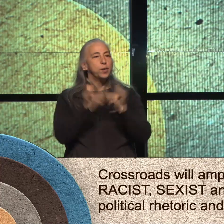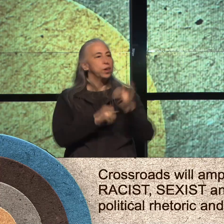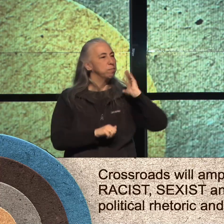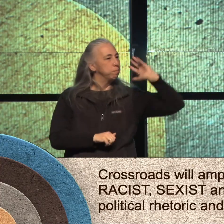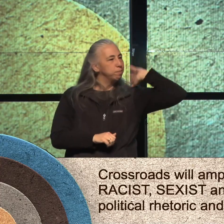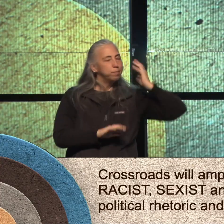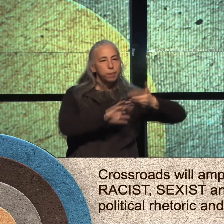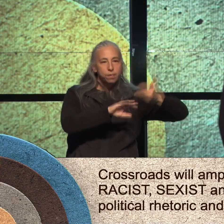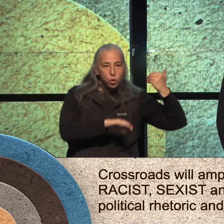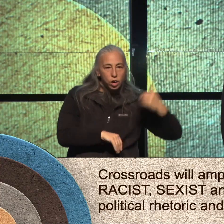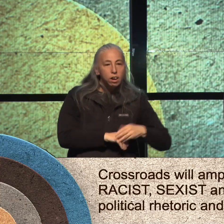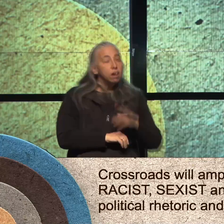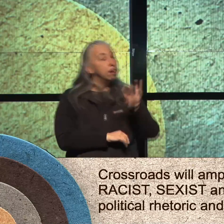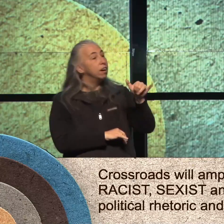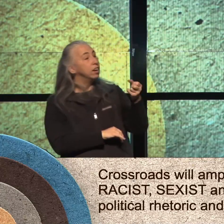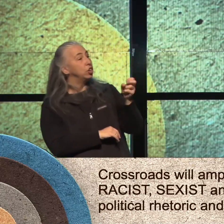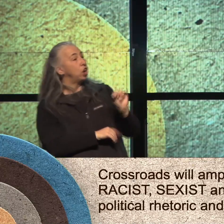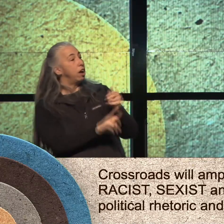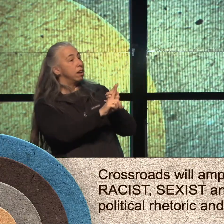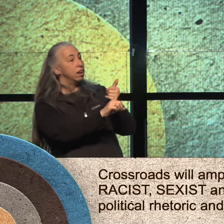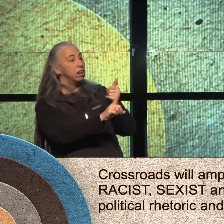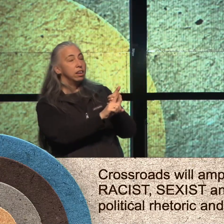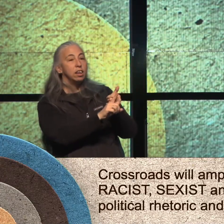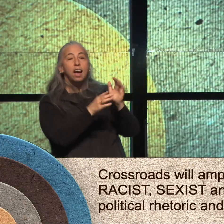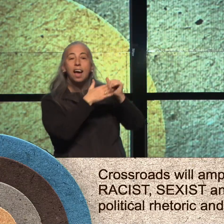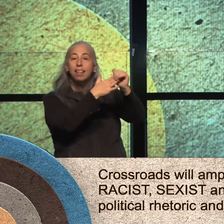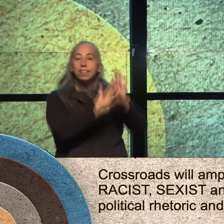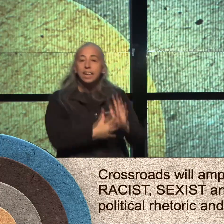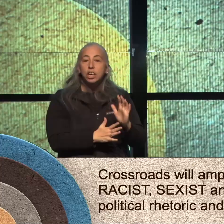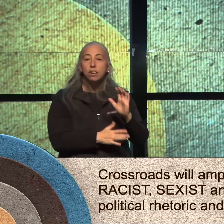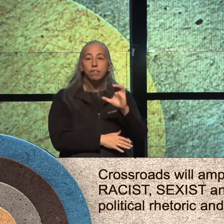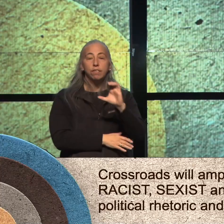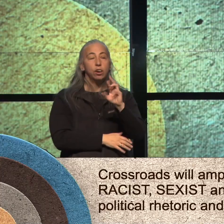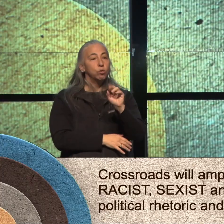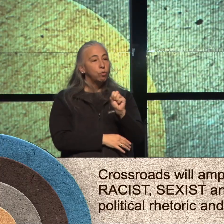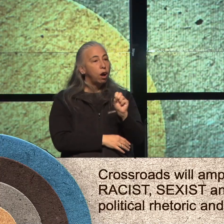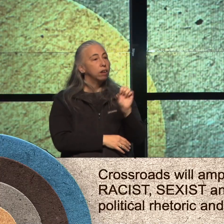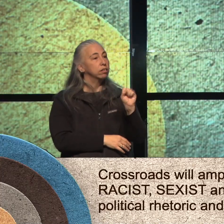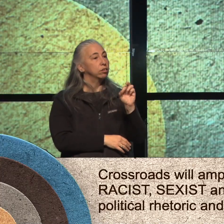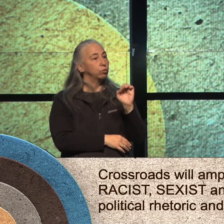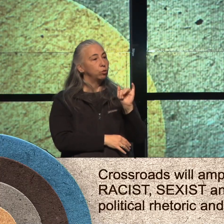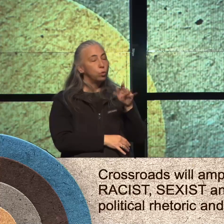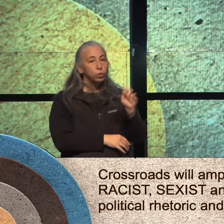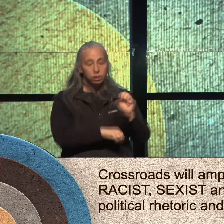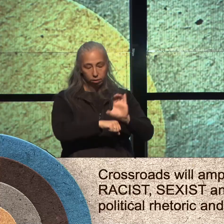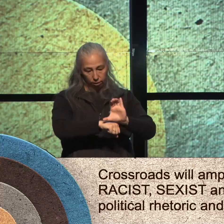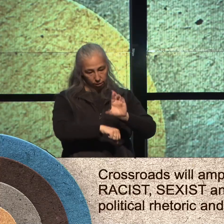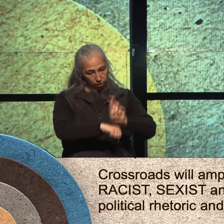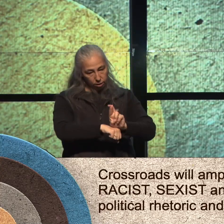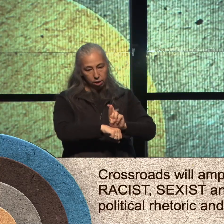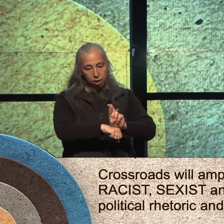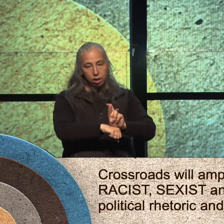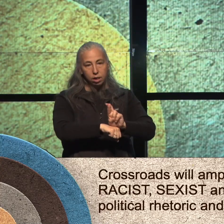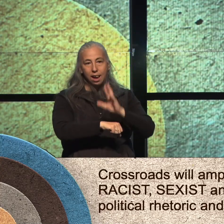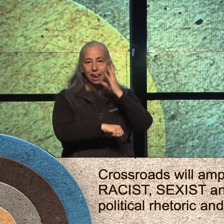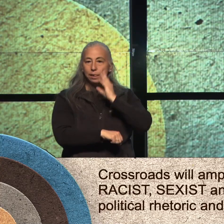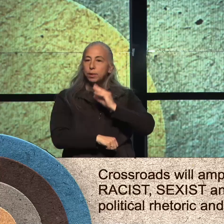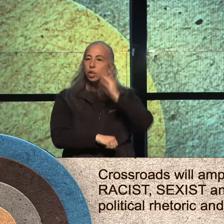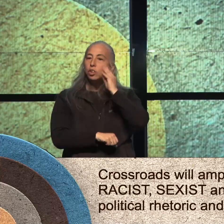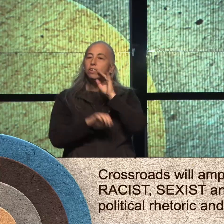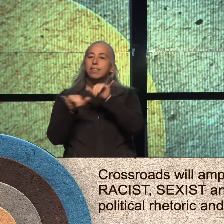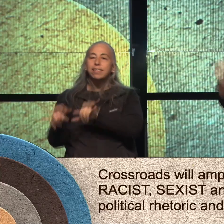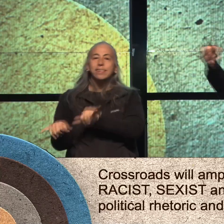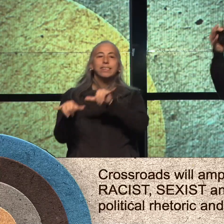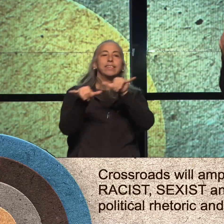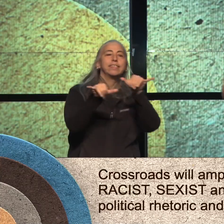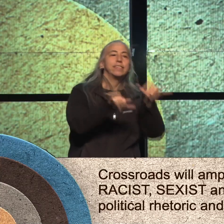John, as a leader of Crossroads, experienced the exact same pain, from standing in a space of inclusion